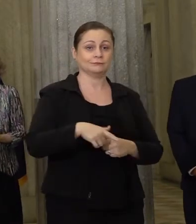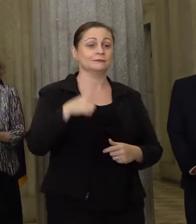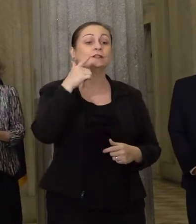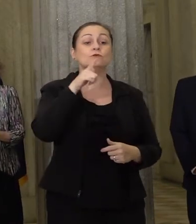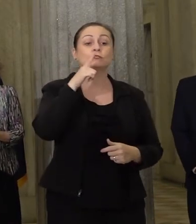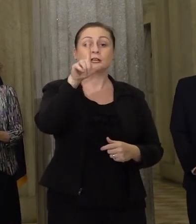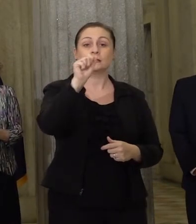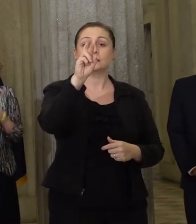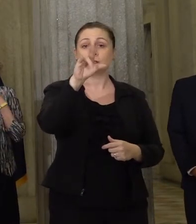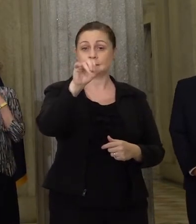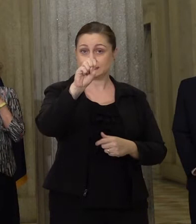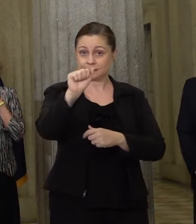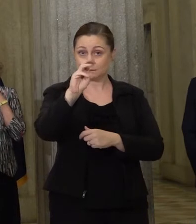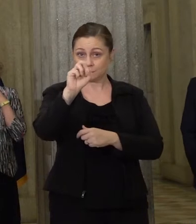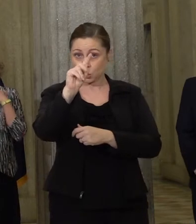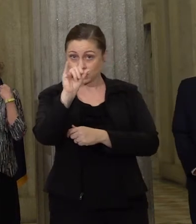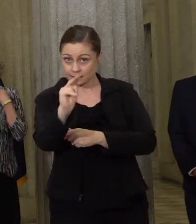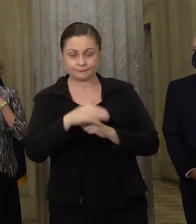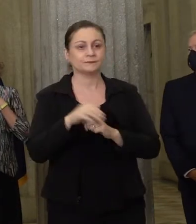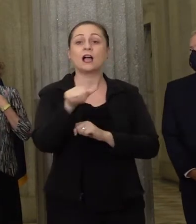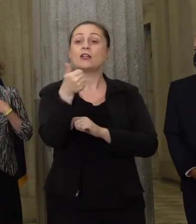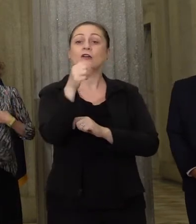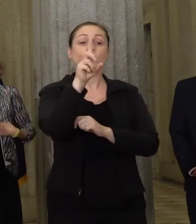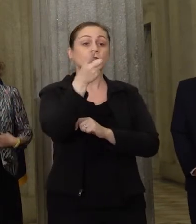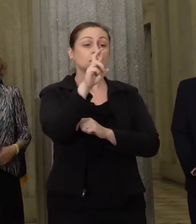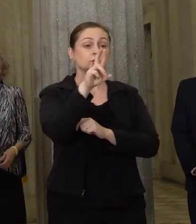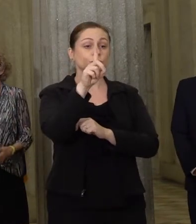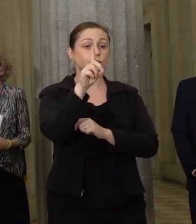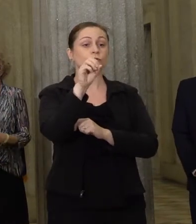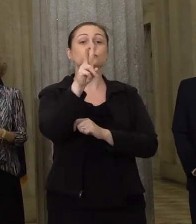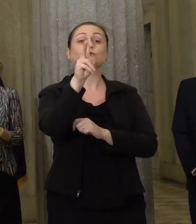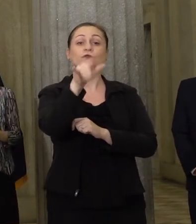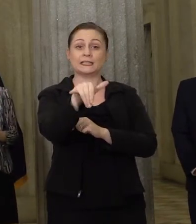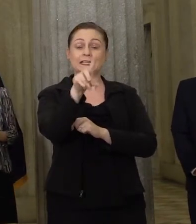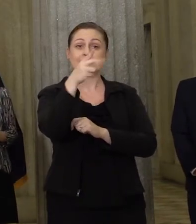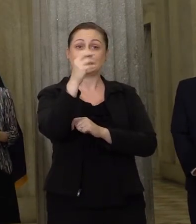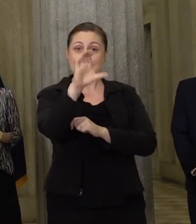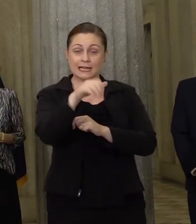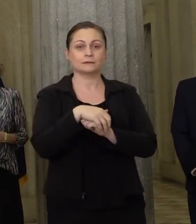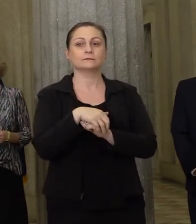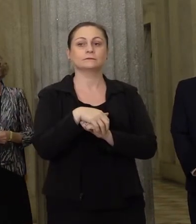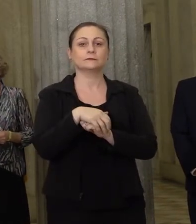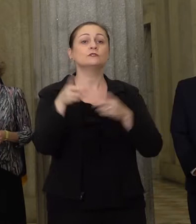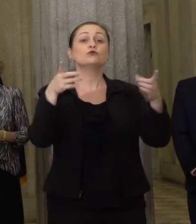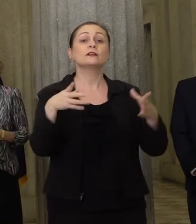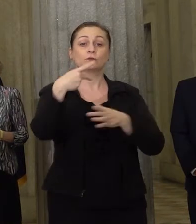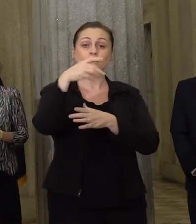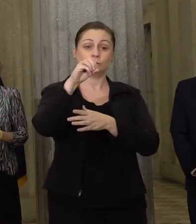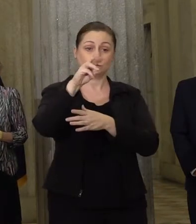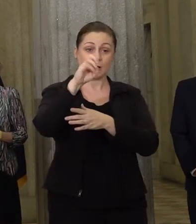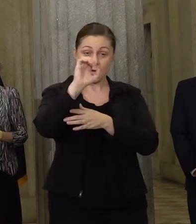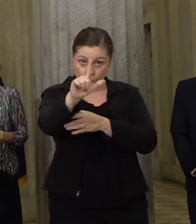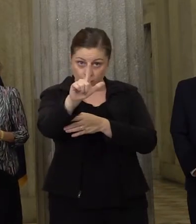here. We have some others. Dr. Duvey of DHEC will speak. Dr. Hartley Powell, Director Dr. Hartley Powell of the Department